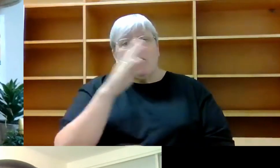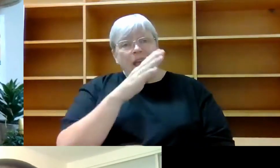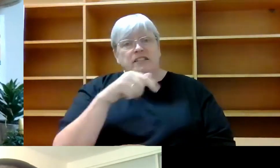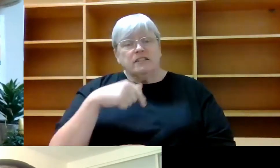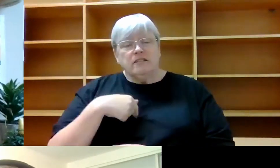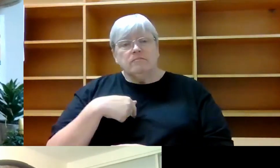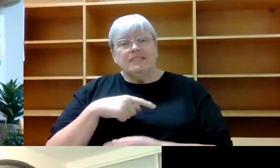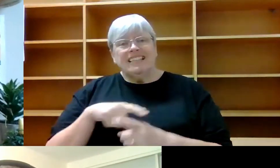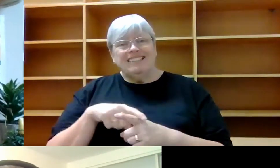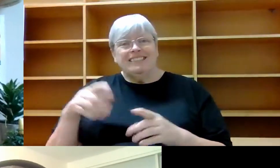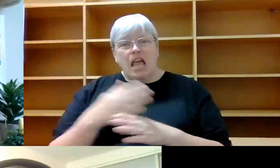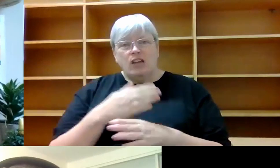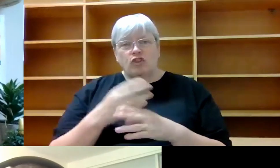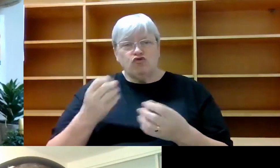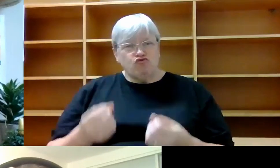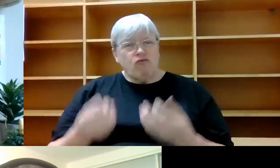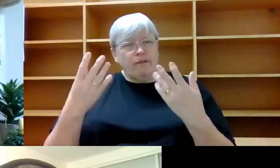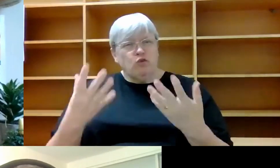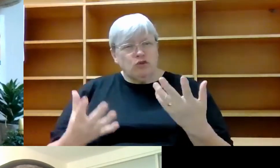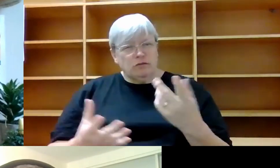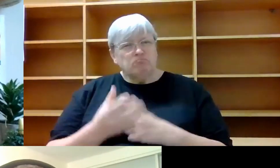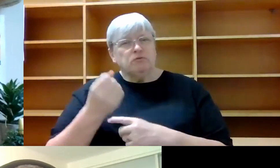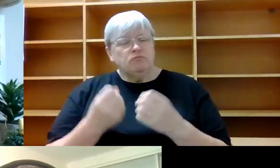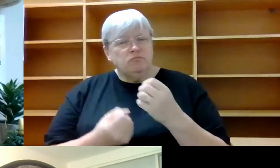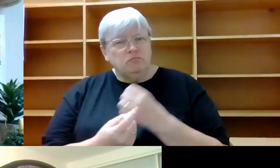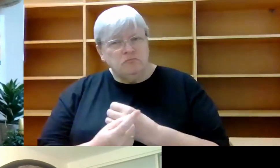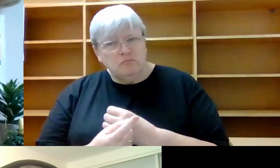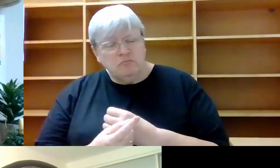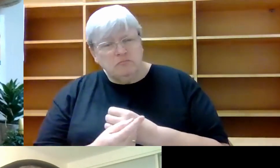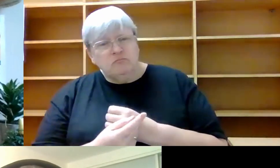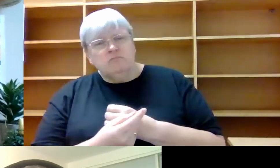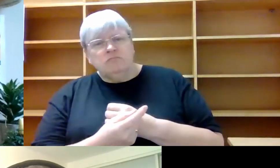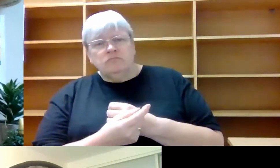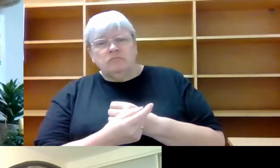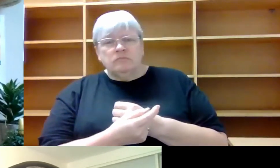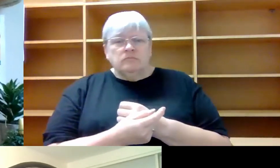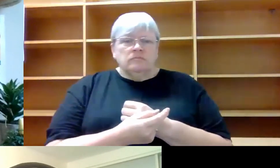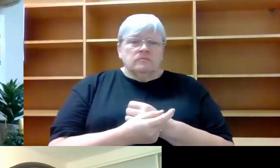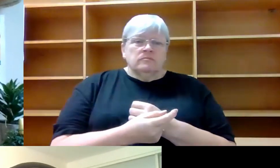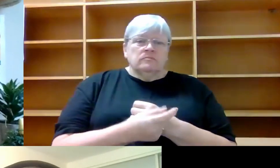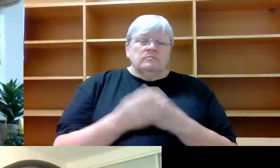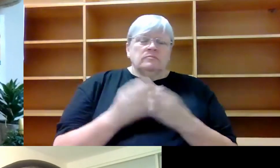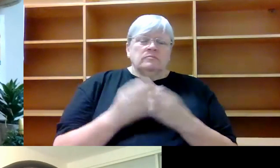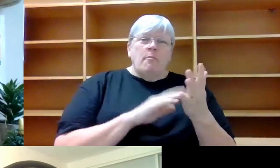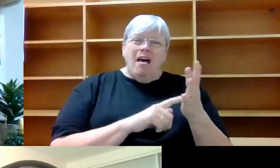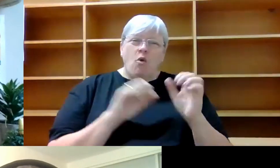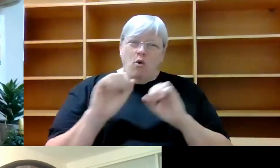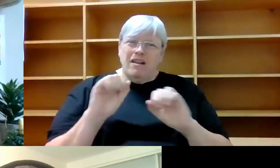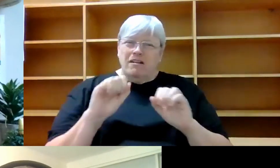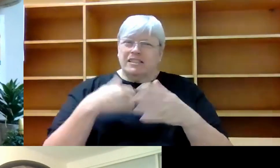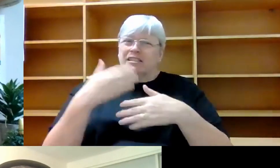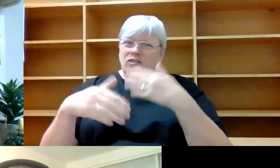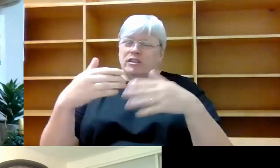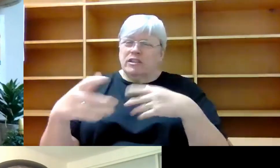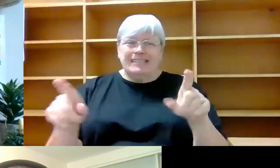first took hold, those mill owners and so on, you know, they were the same kind of owners or